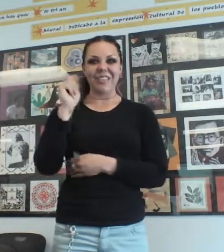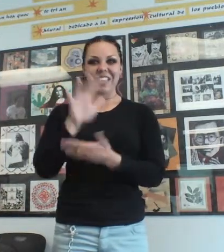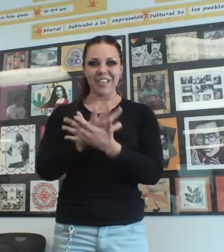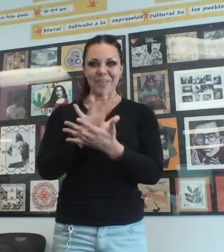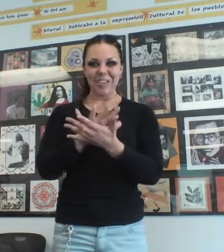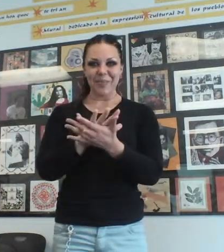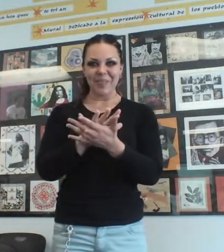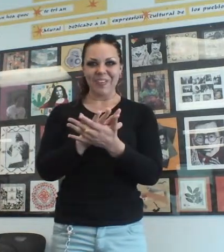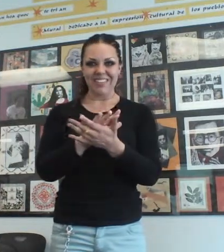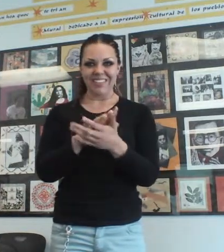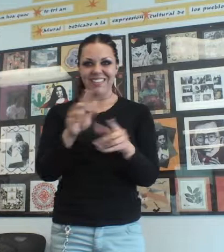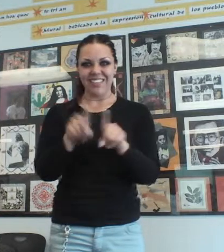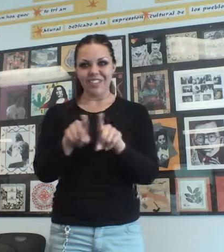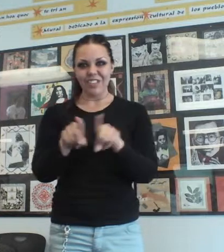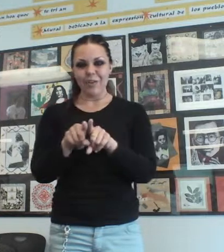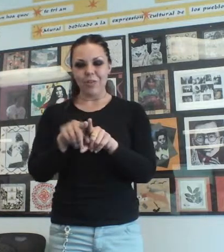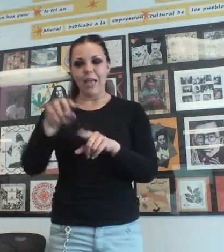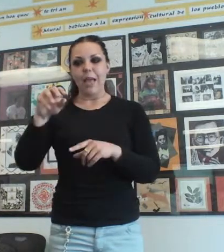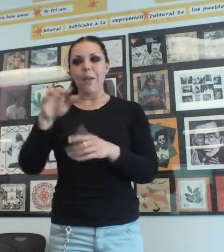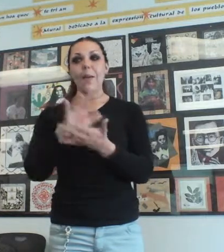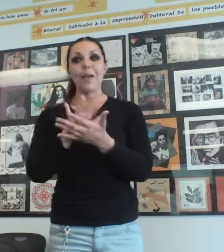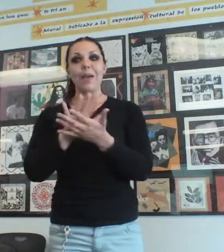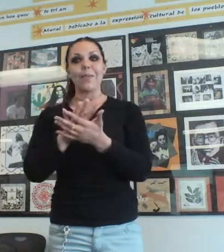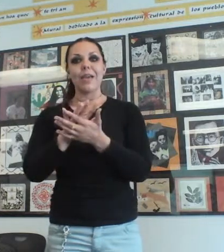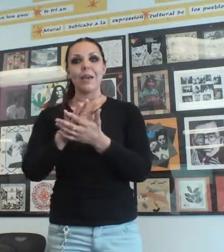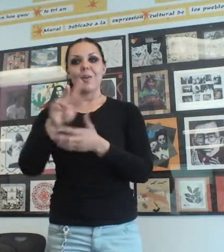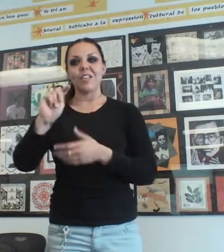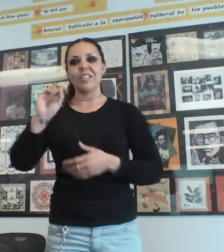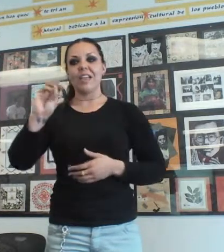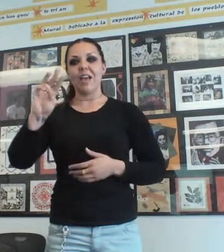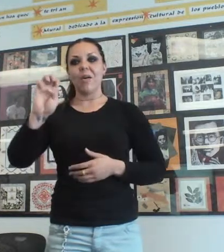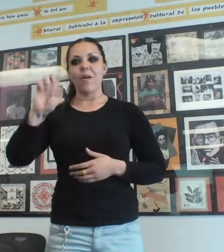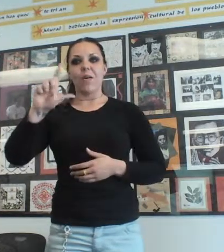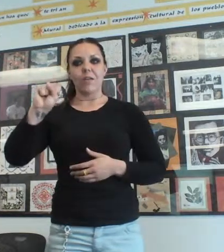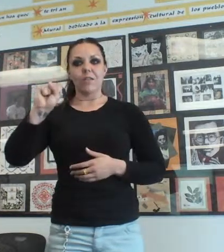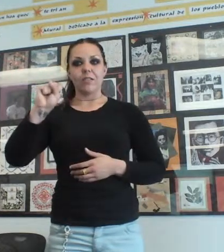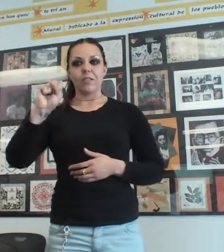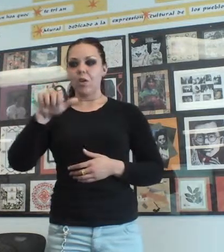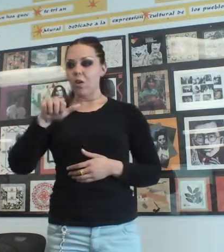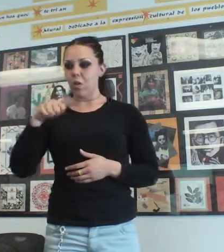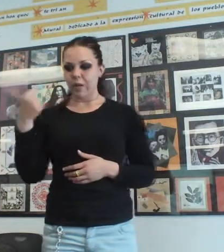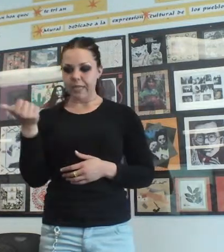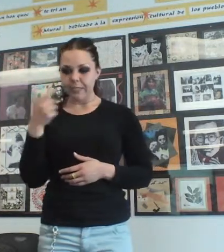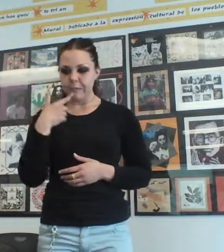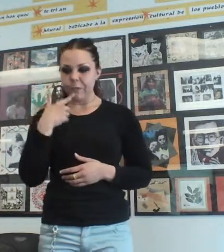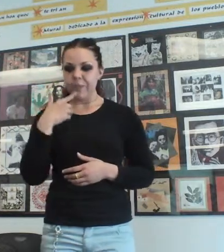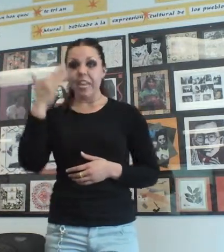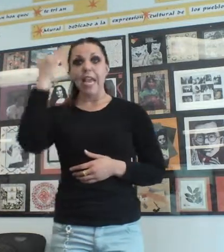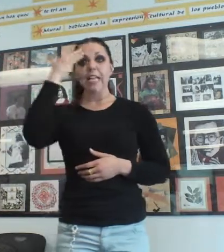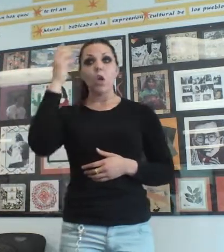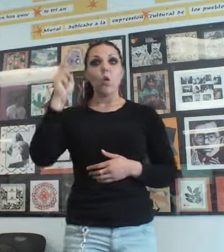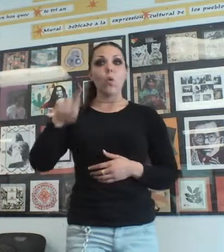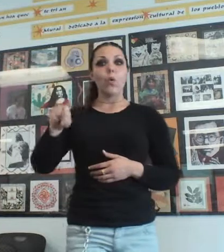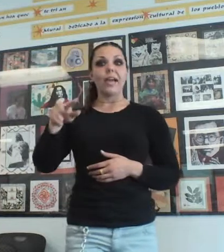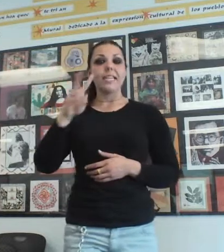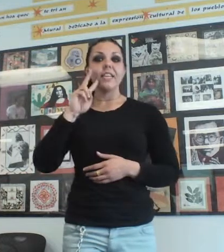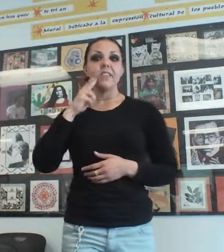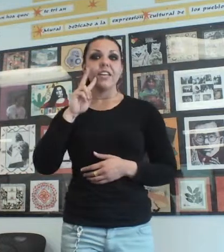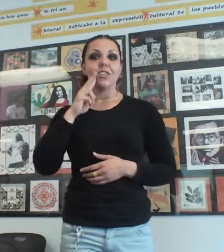What else do I need? I know that I will need vegetables, so I'm going to get probably a green,